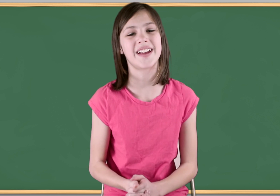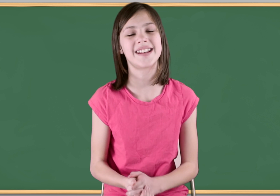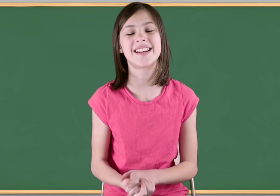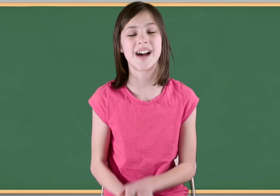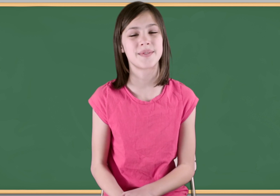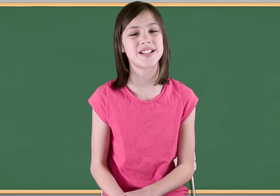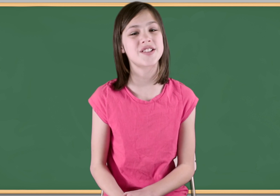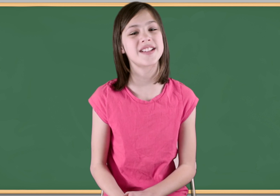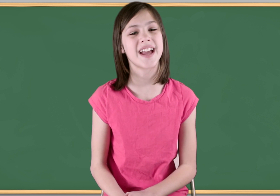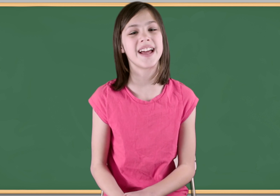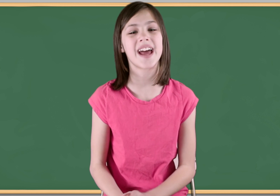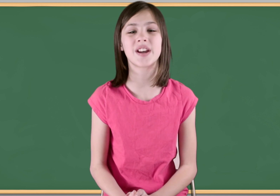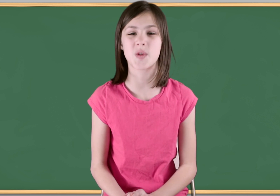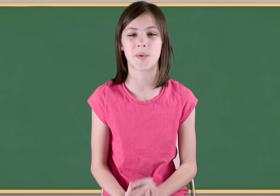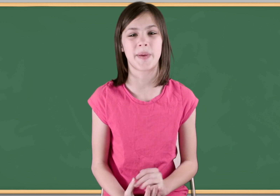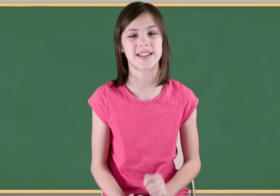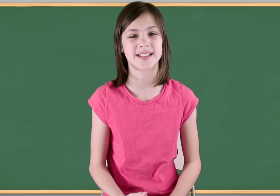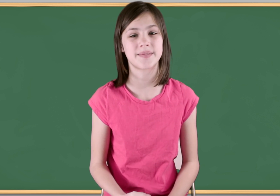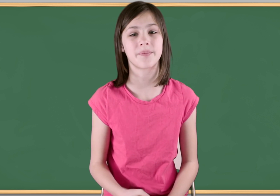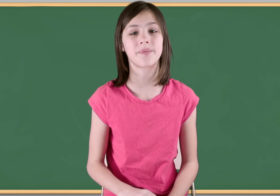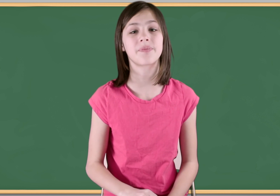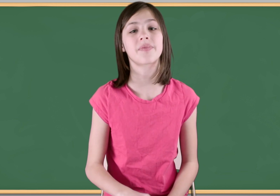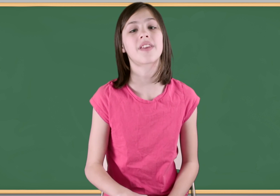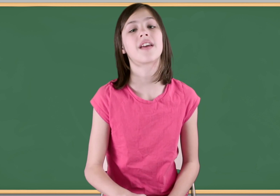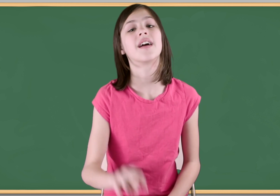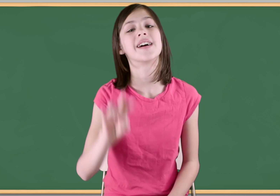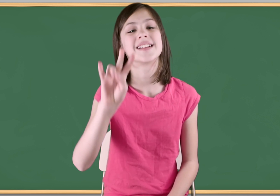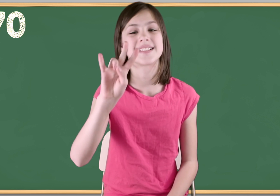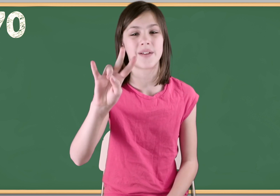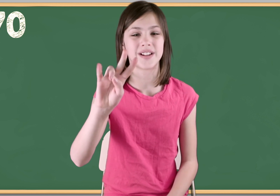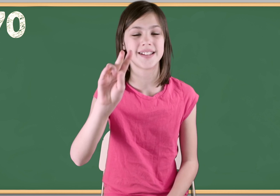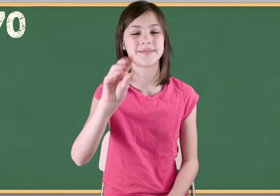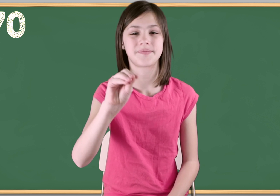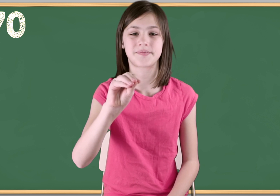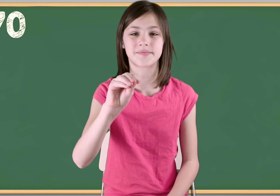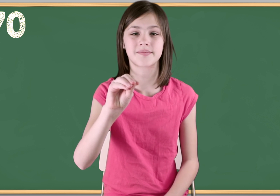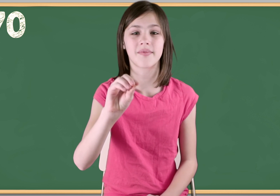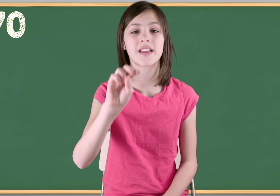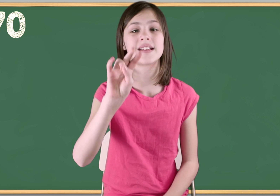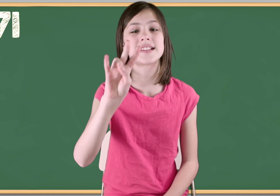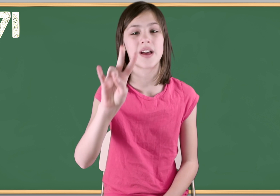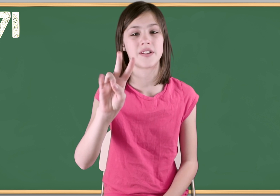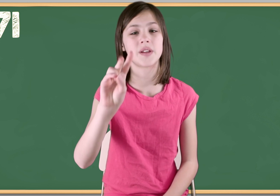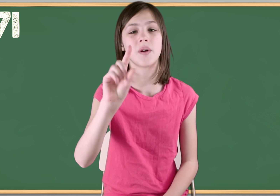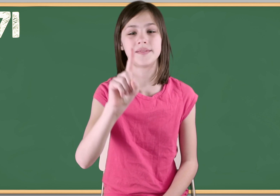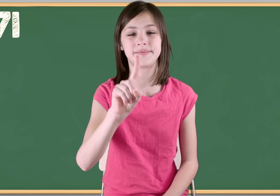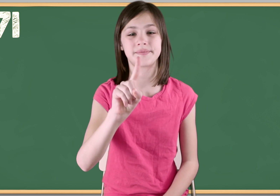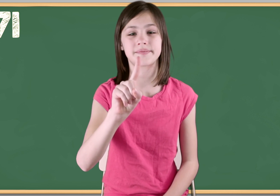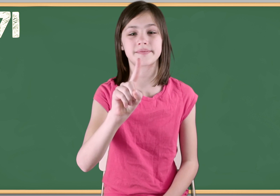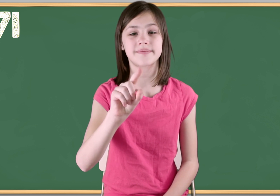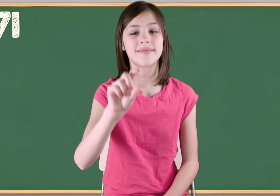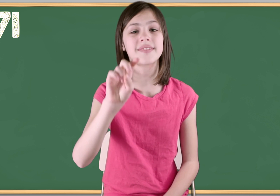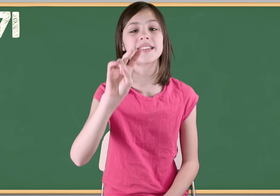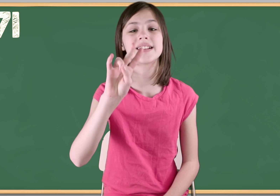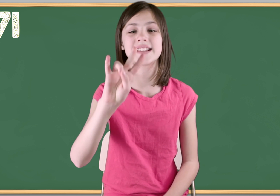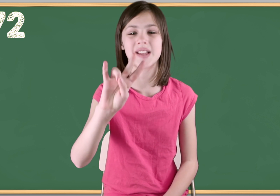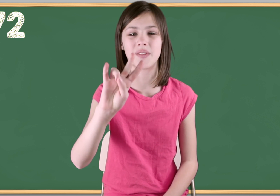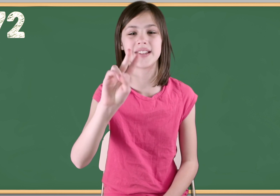Great. Now I'm going to do it again at a normal pace. 70, 71,